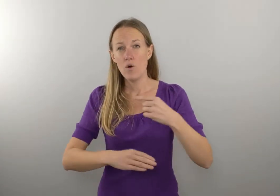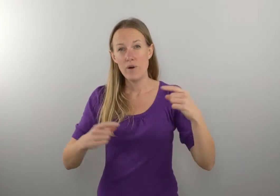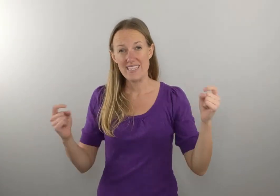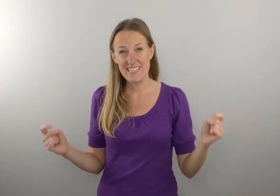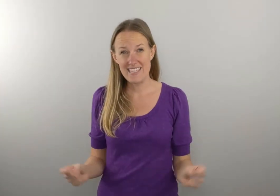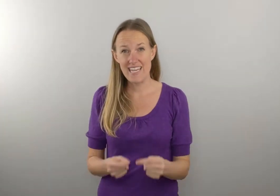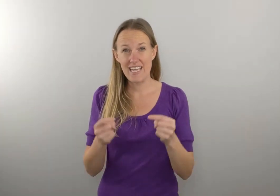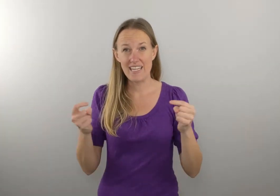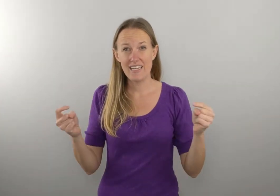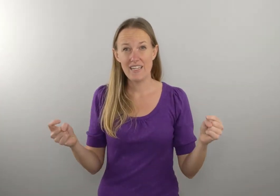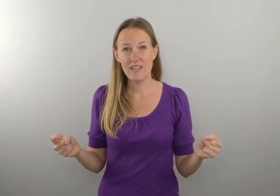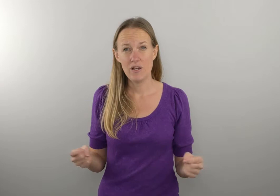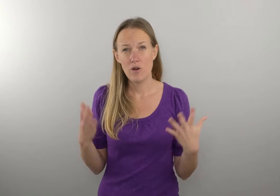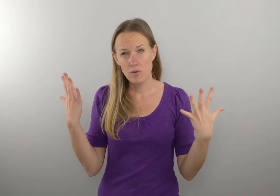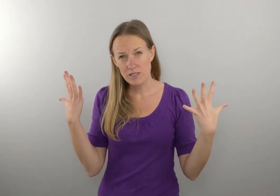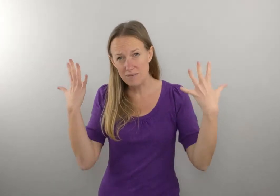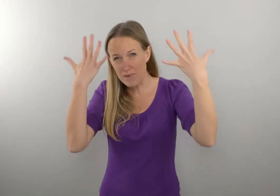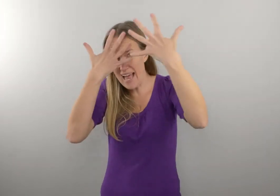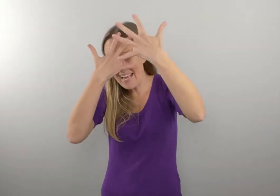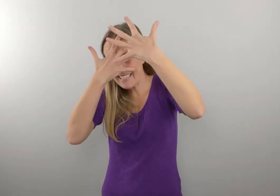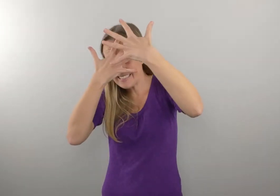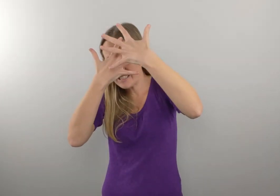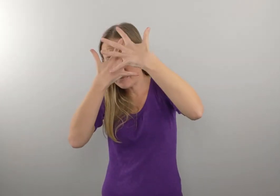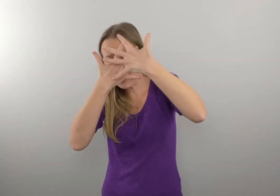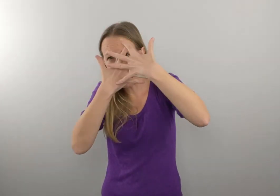when sin was black as could be,